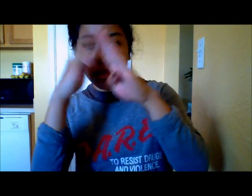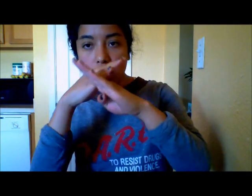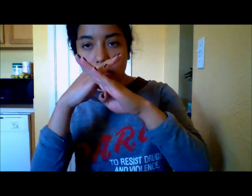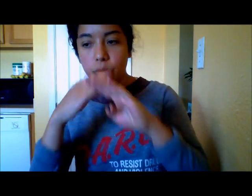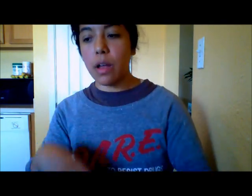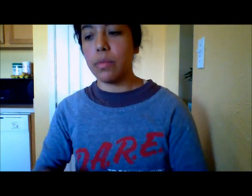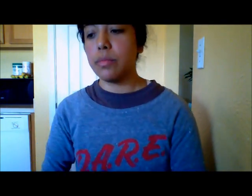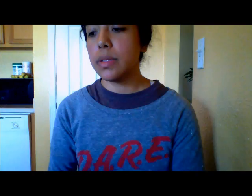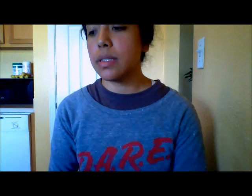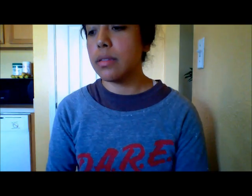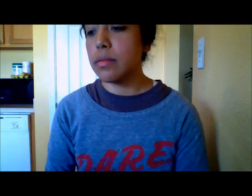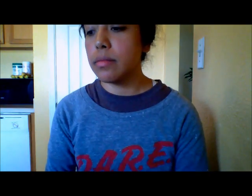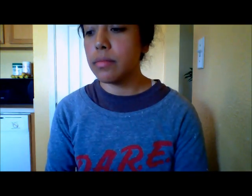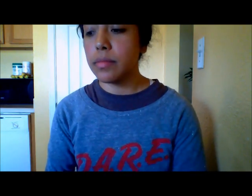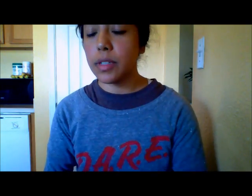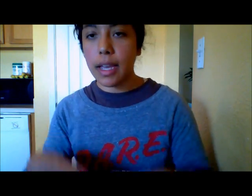Lots of problems. Okay.